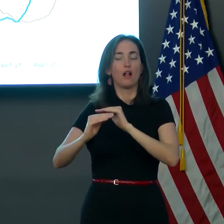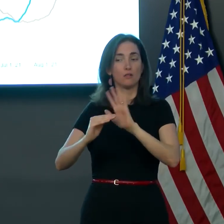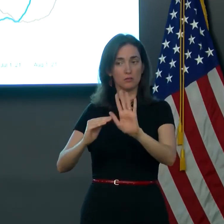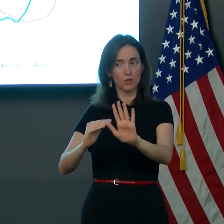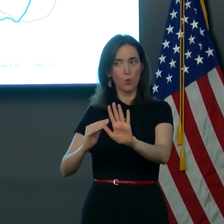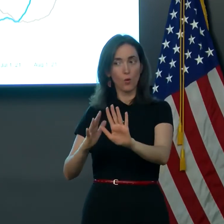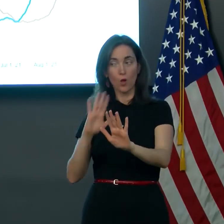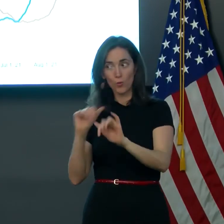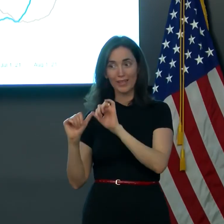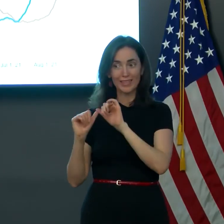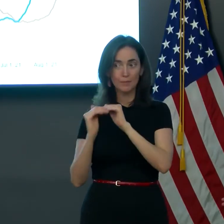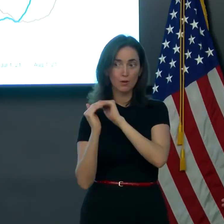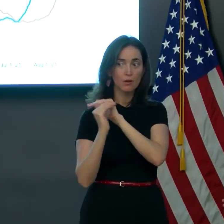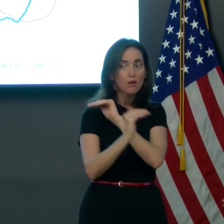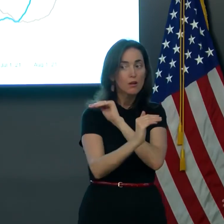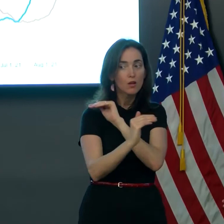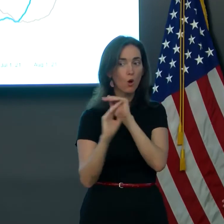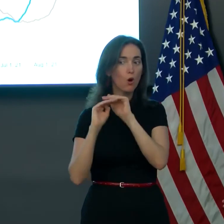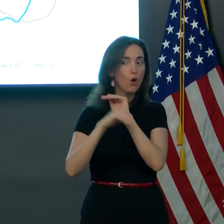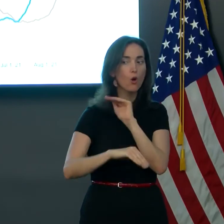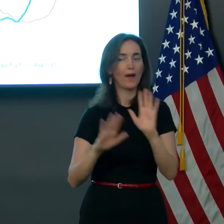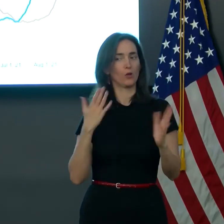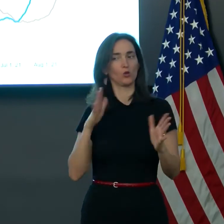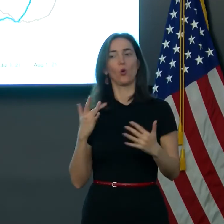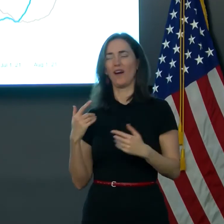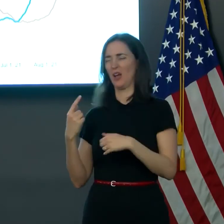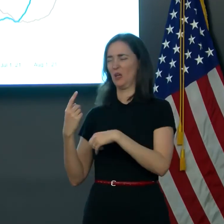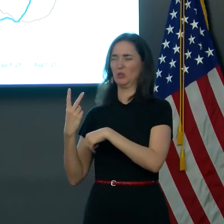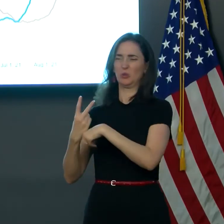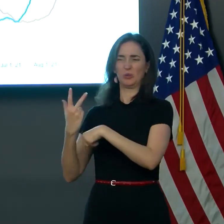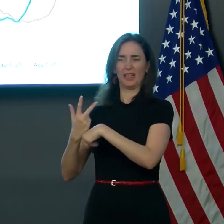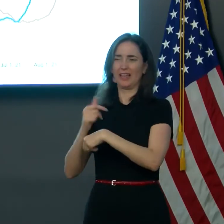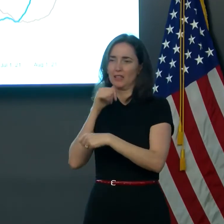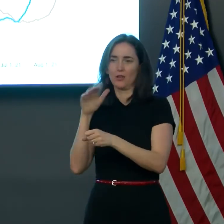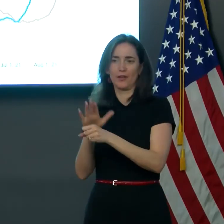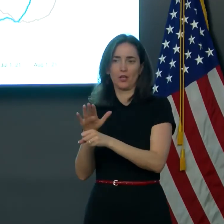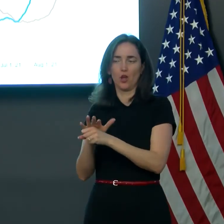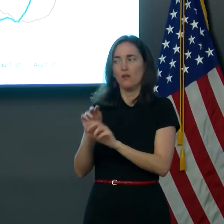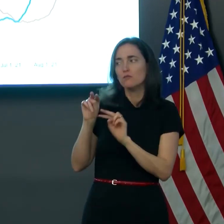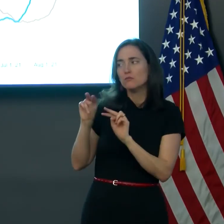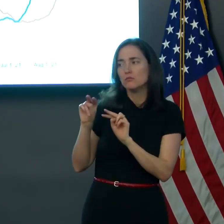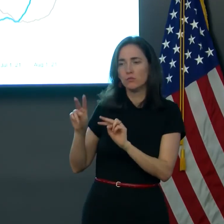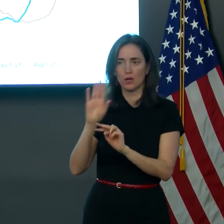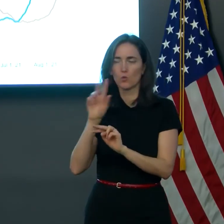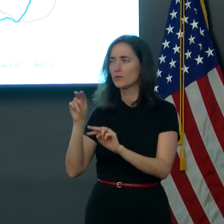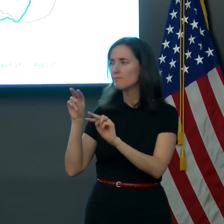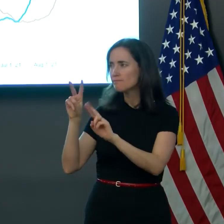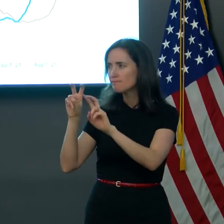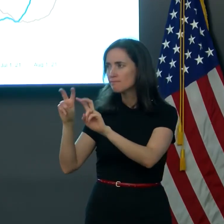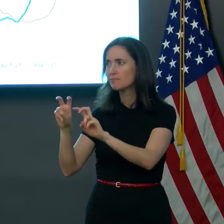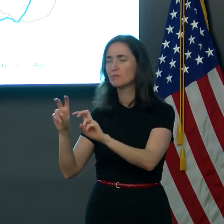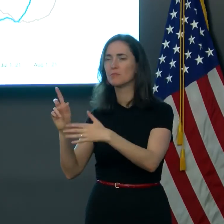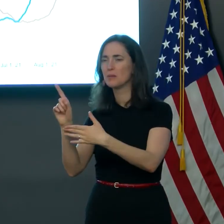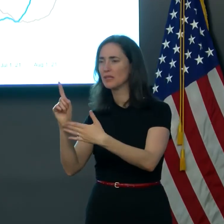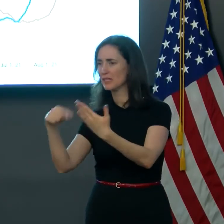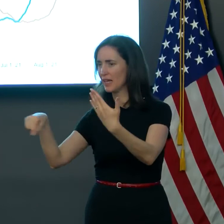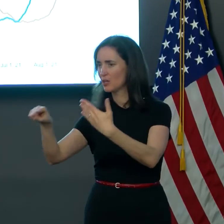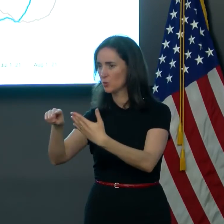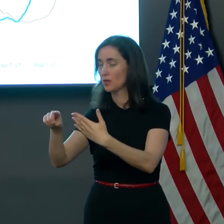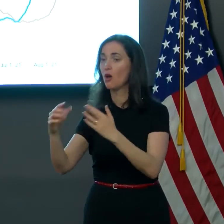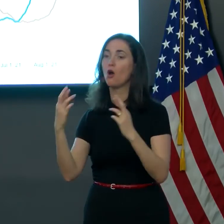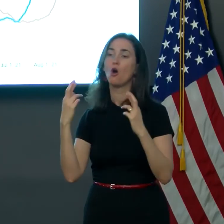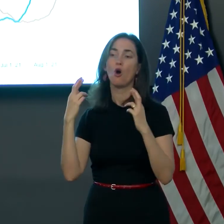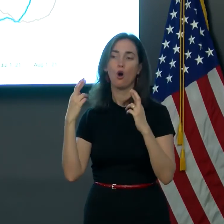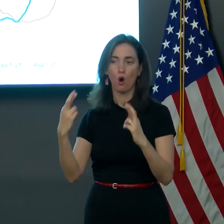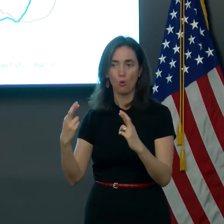trend because it's just really 2 or 3 days worth. So we'll pay very close attention over the next week. Hopefully